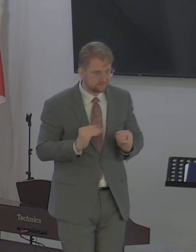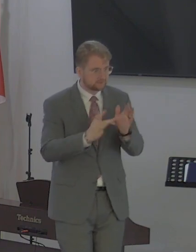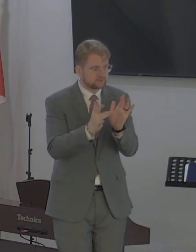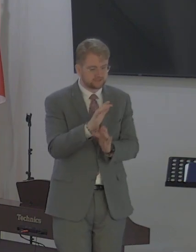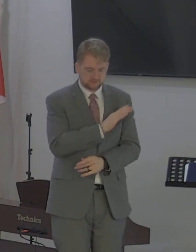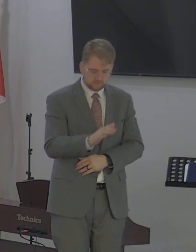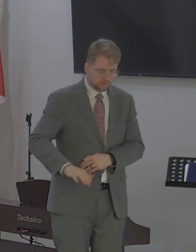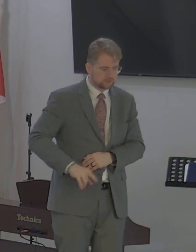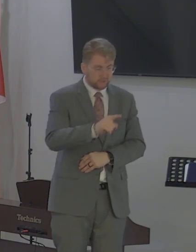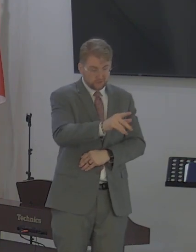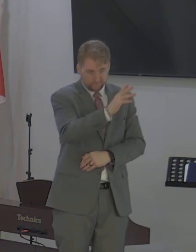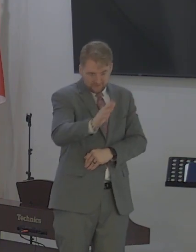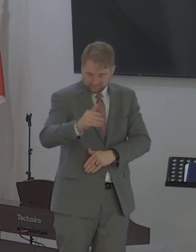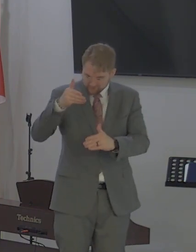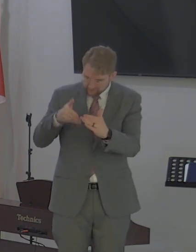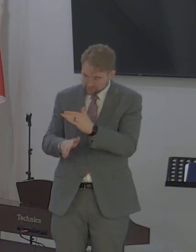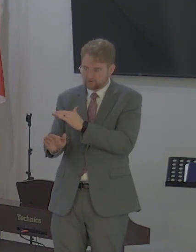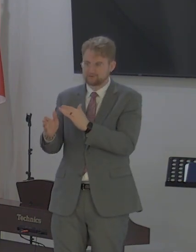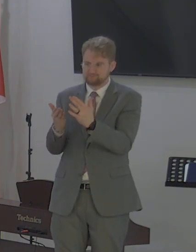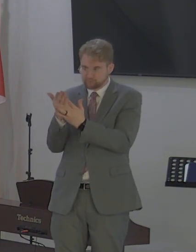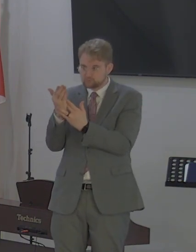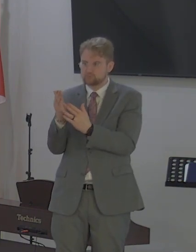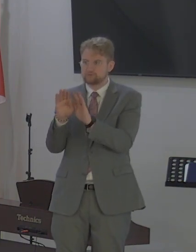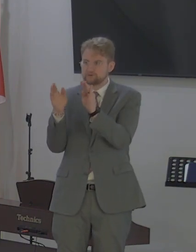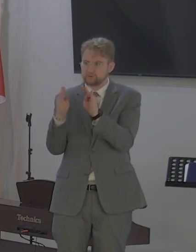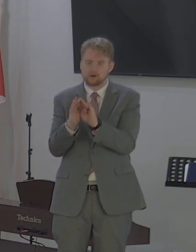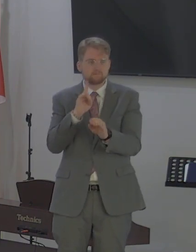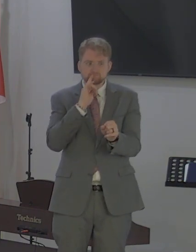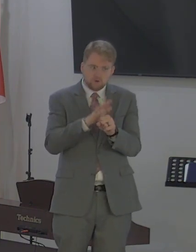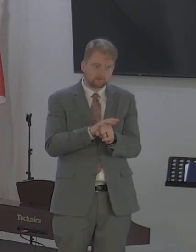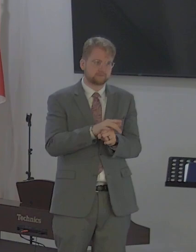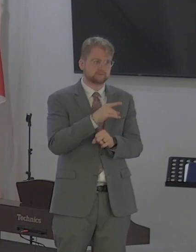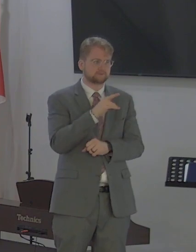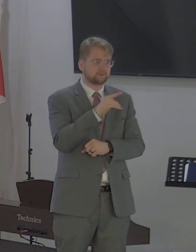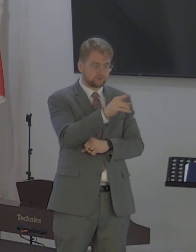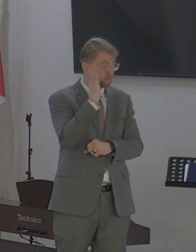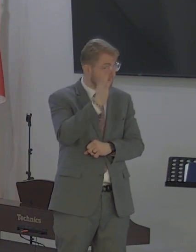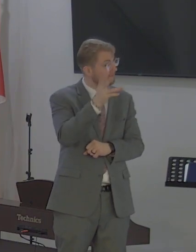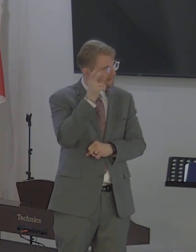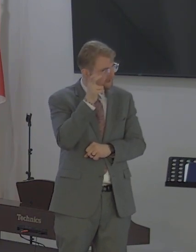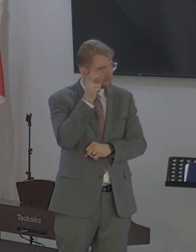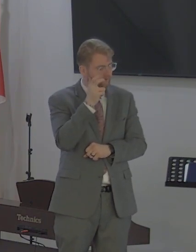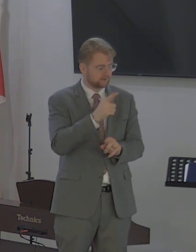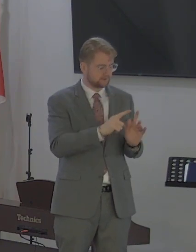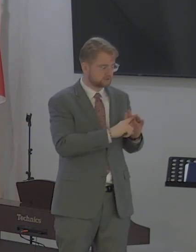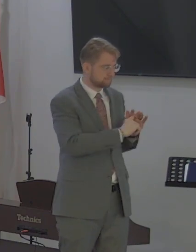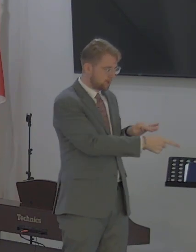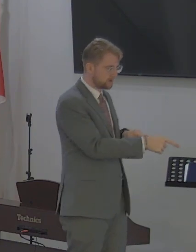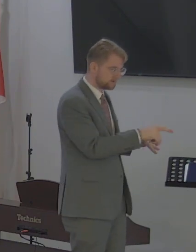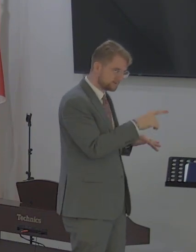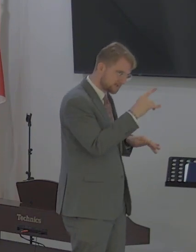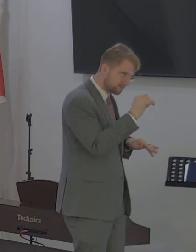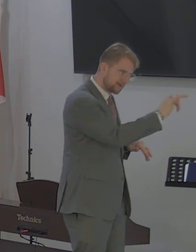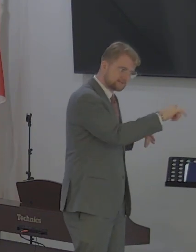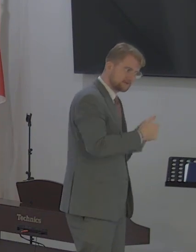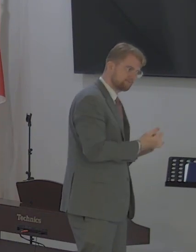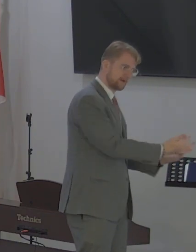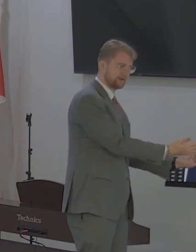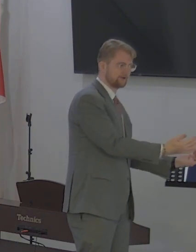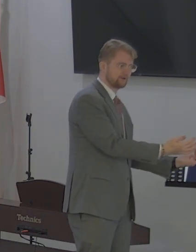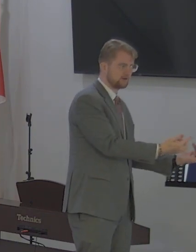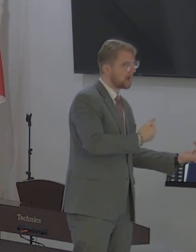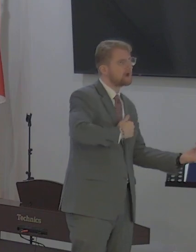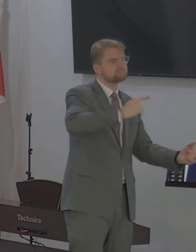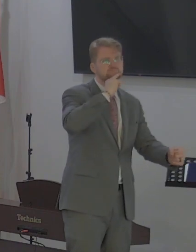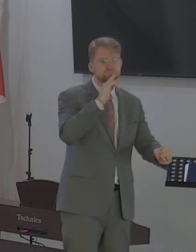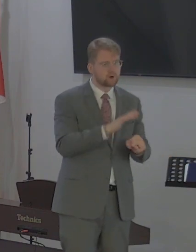through the door, and I promise you, according to the scripture, you will hear, depart from me, I never knew you, and never. And I'll promise you